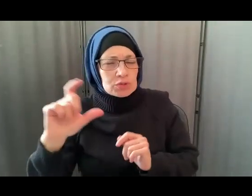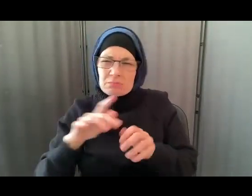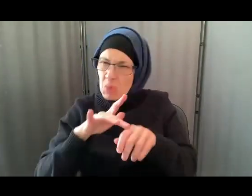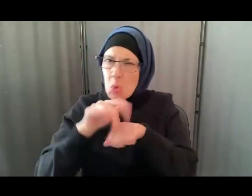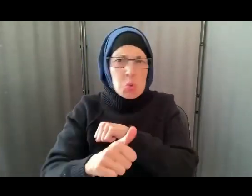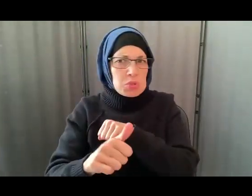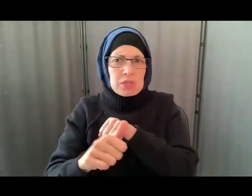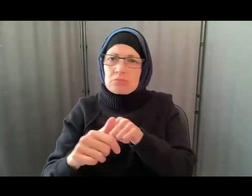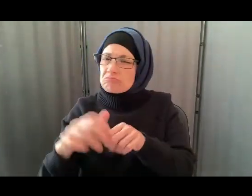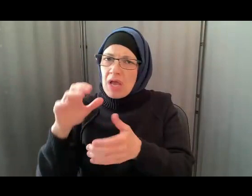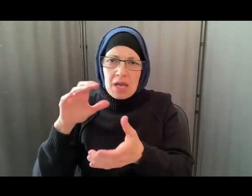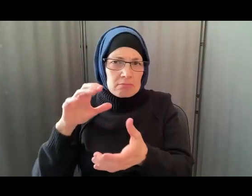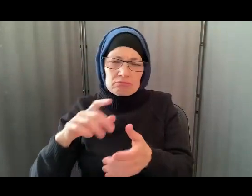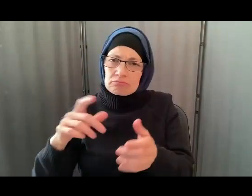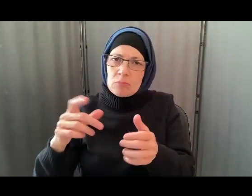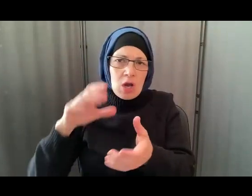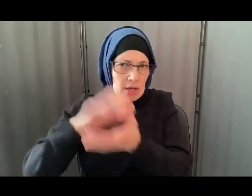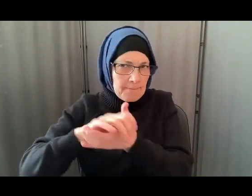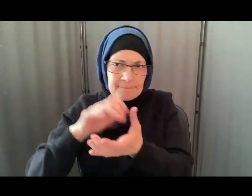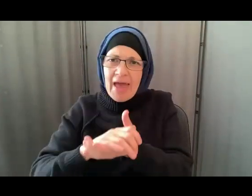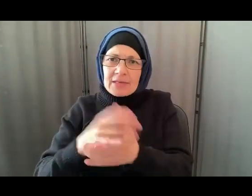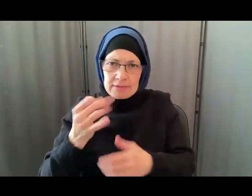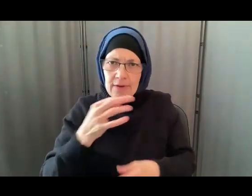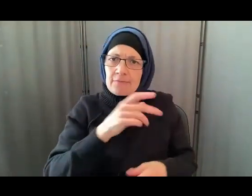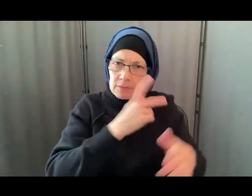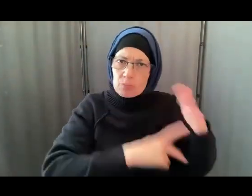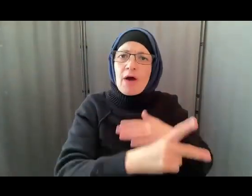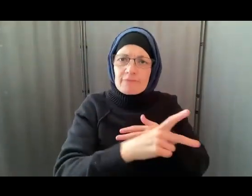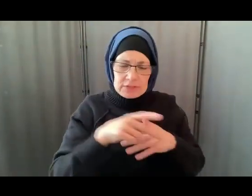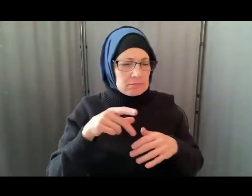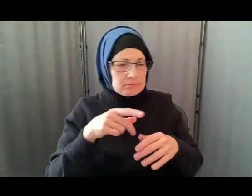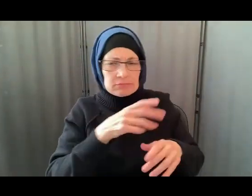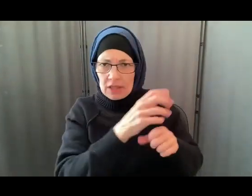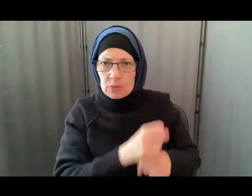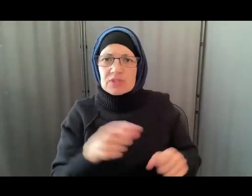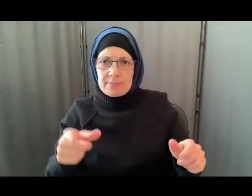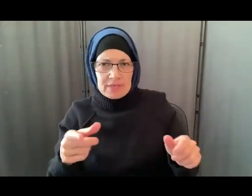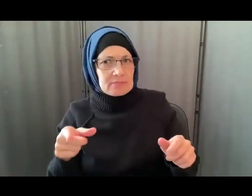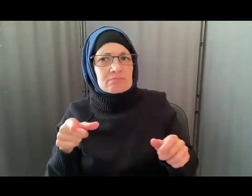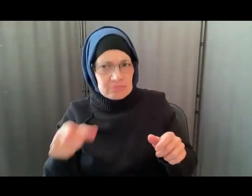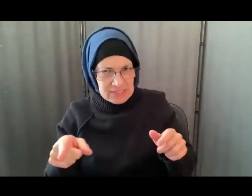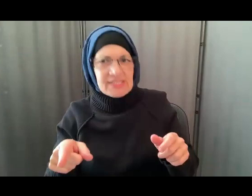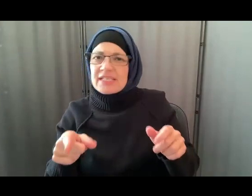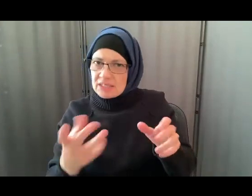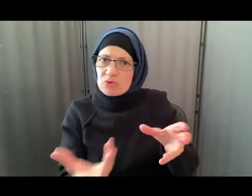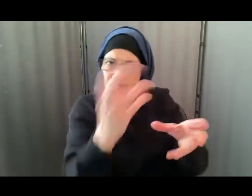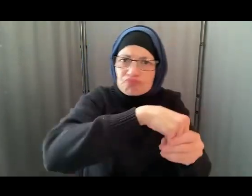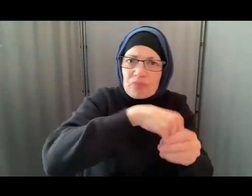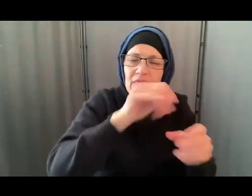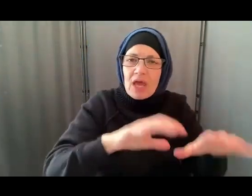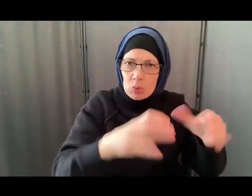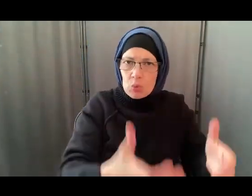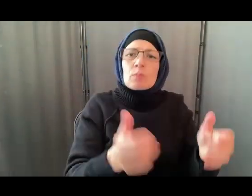right following Abu Bakr and Umar. Uthman was in that early group of believers.